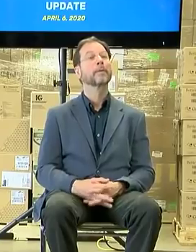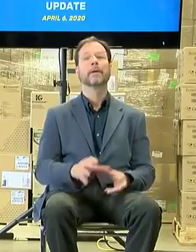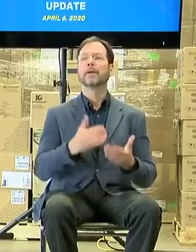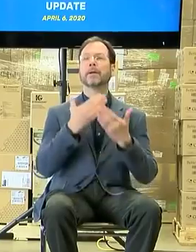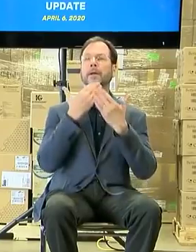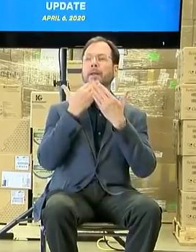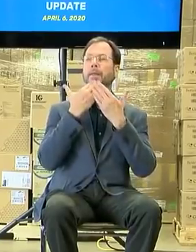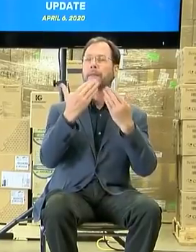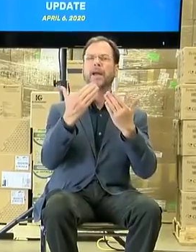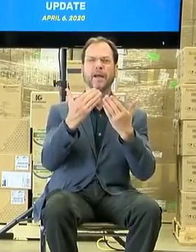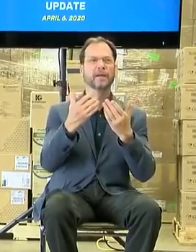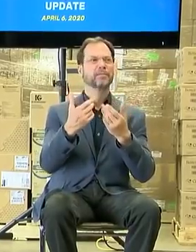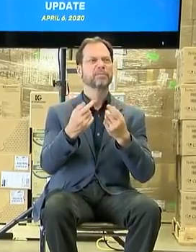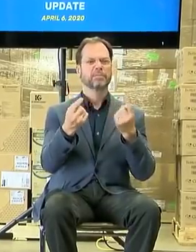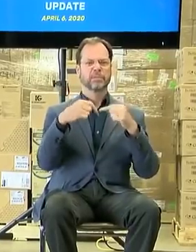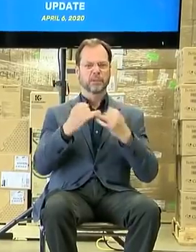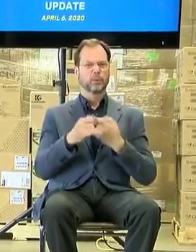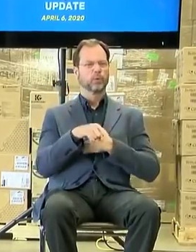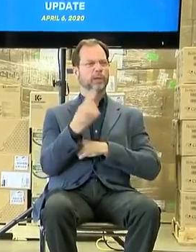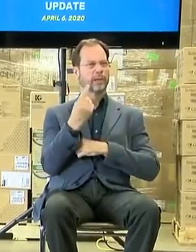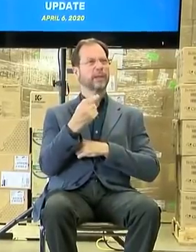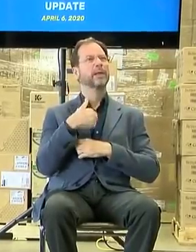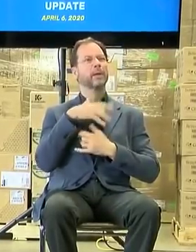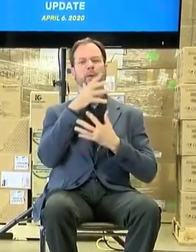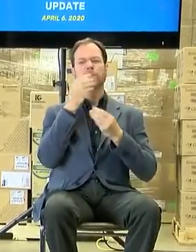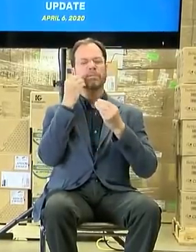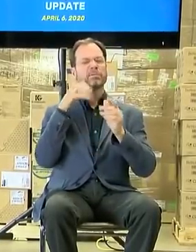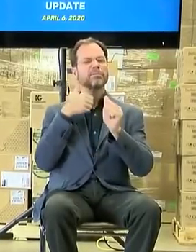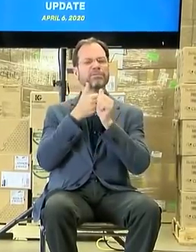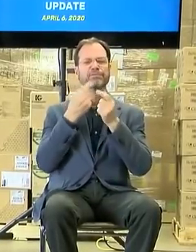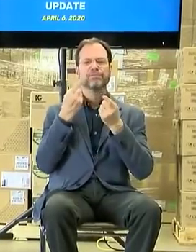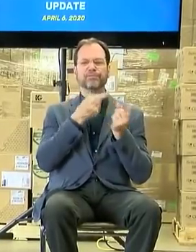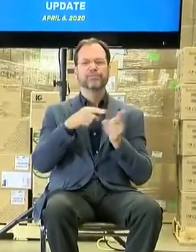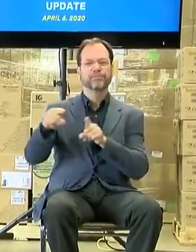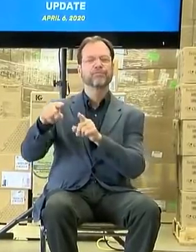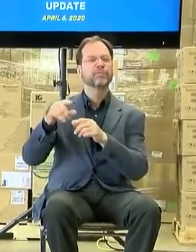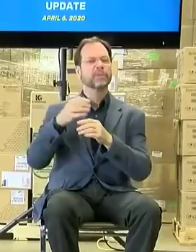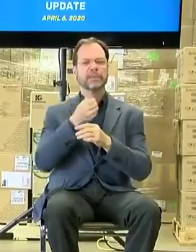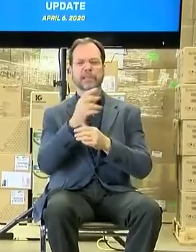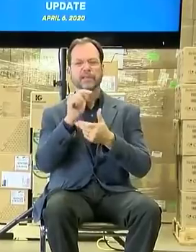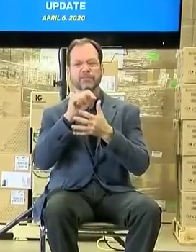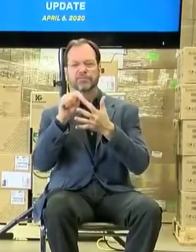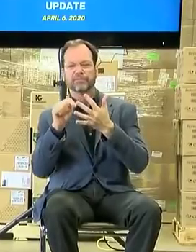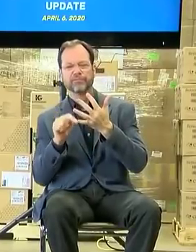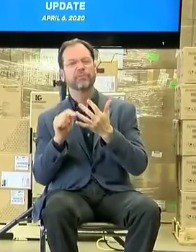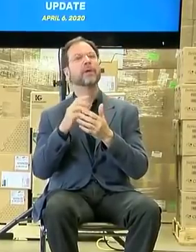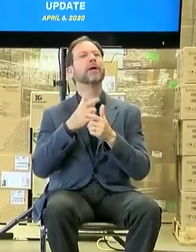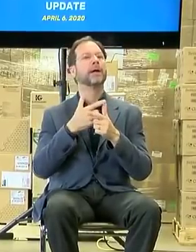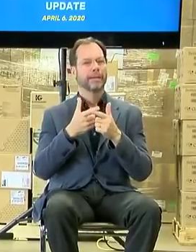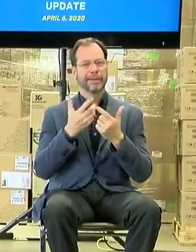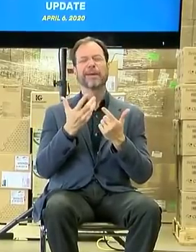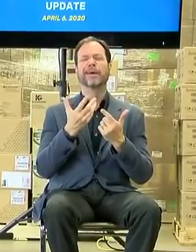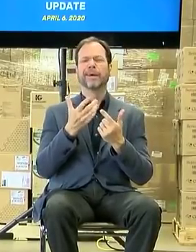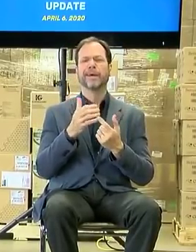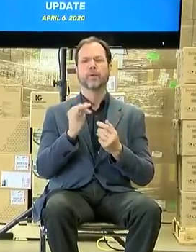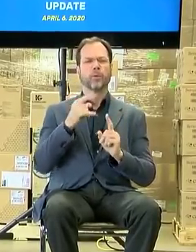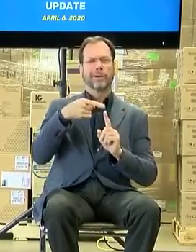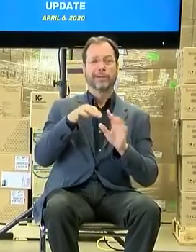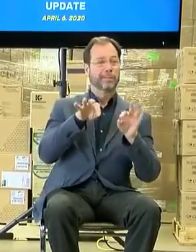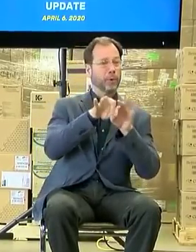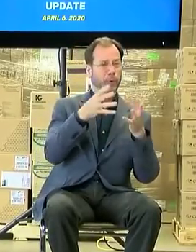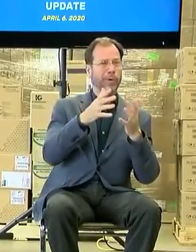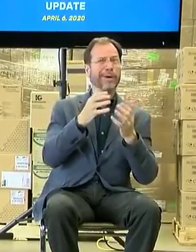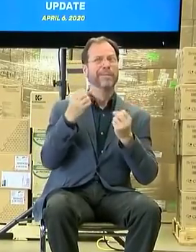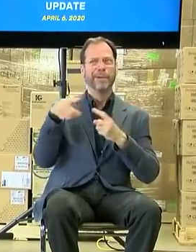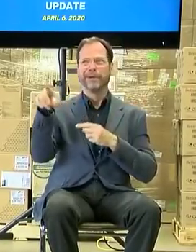want to thank everybody for being with us here today, and I want to provide you an update on several things, and especially get to a point that a lot of people are